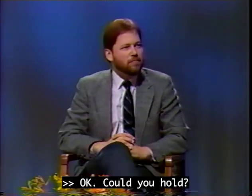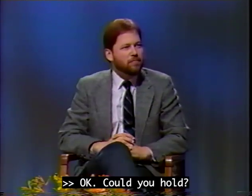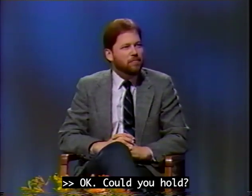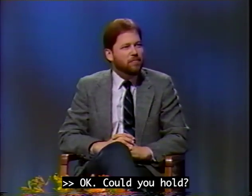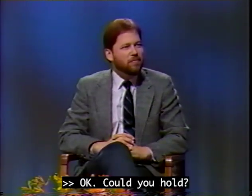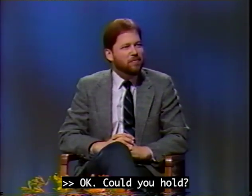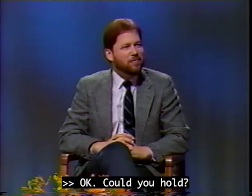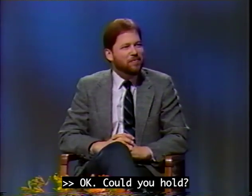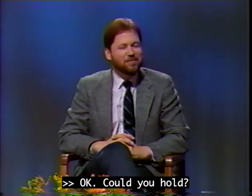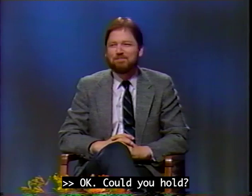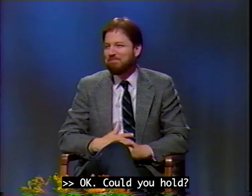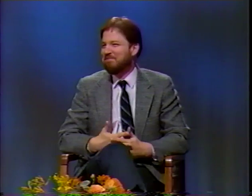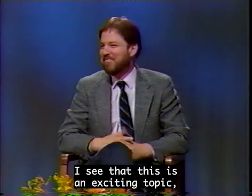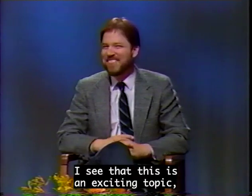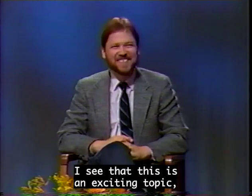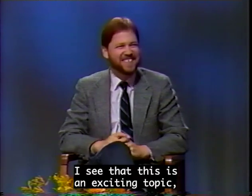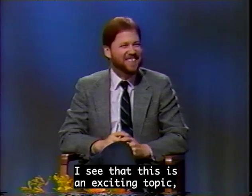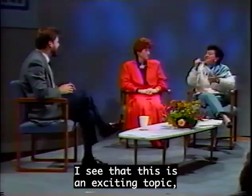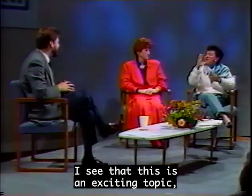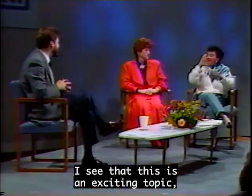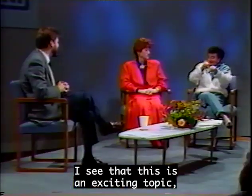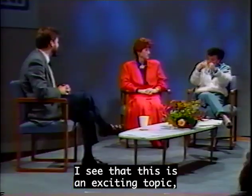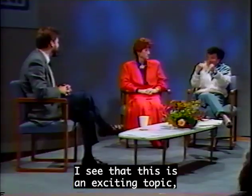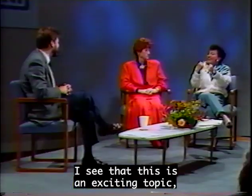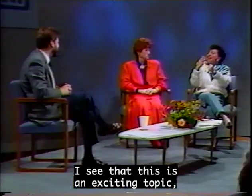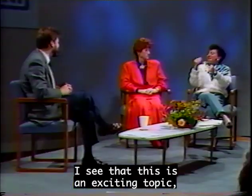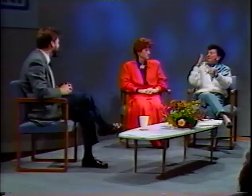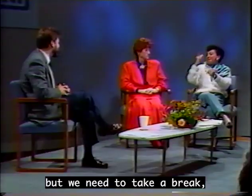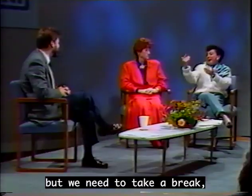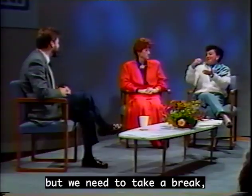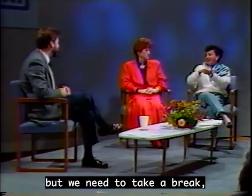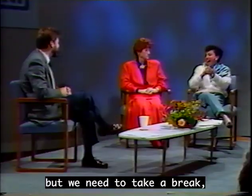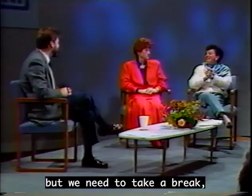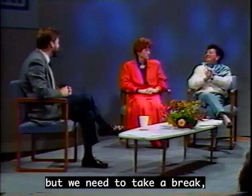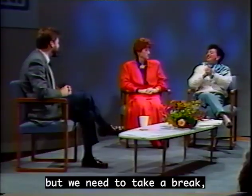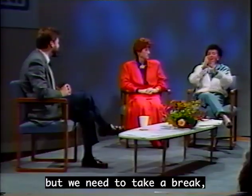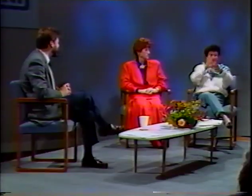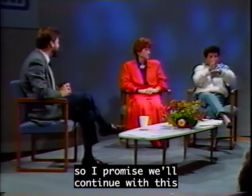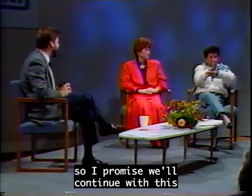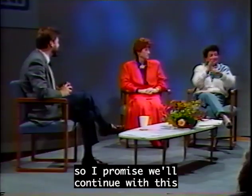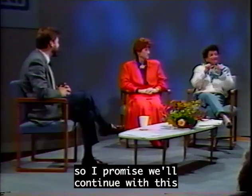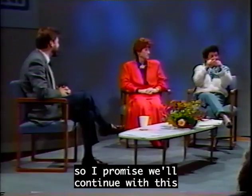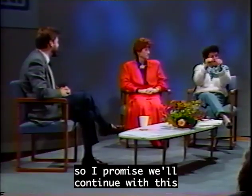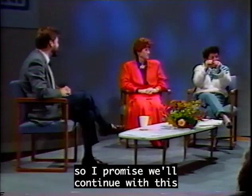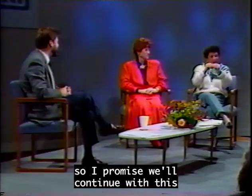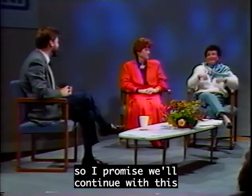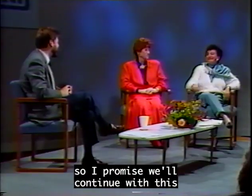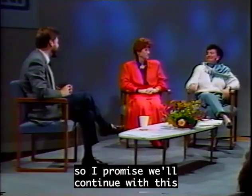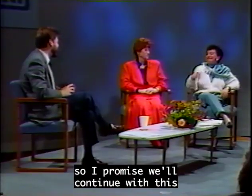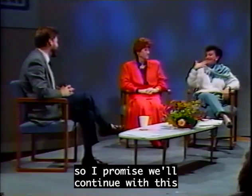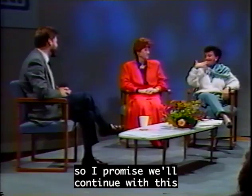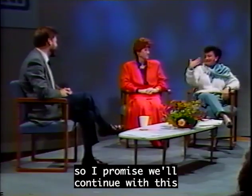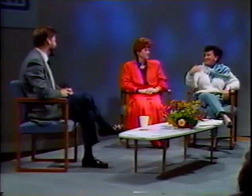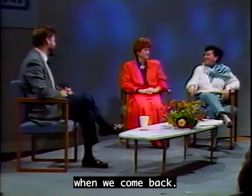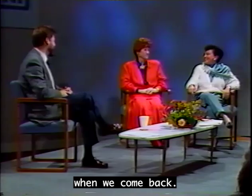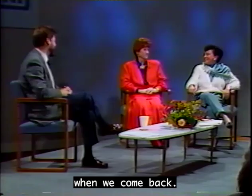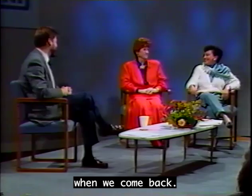Okay, could you hold? I see that this is an exciting topic, but we need to take a break. So I promise we'll continue with this when we come